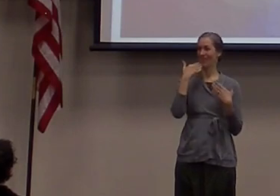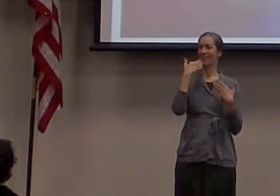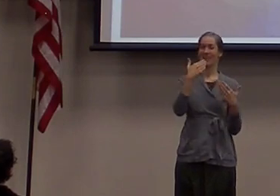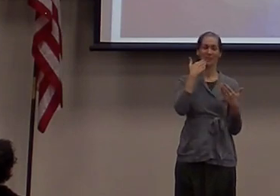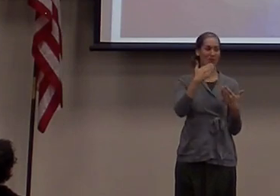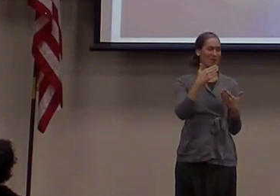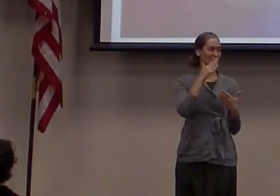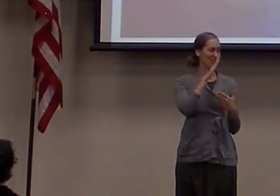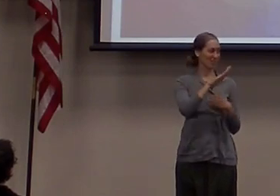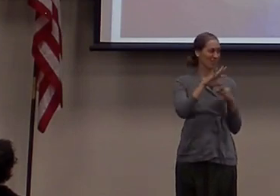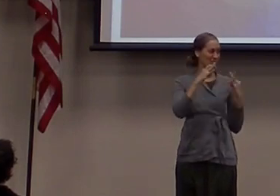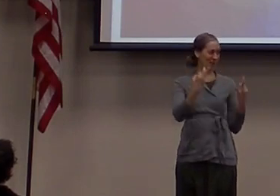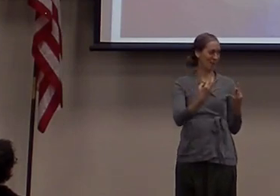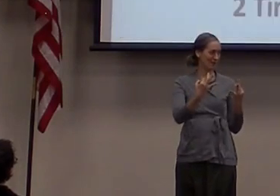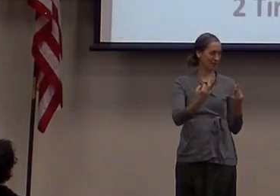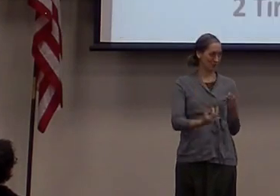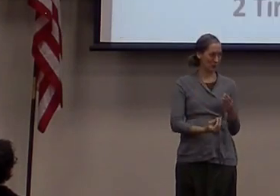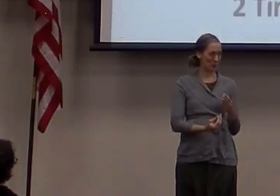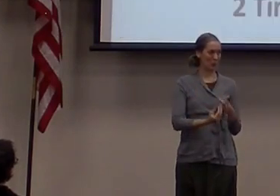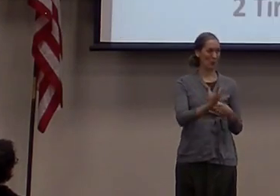family.